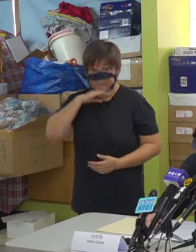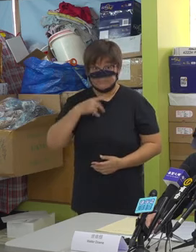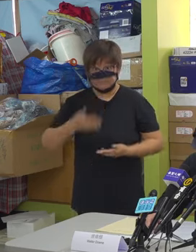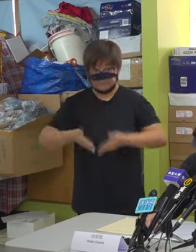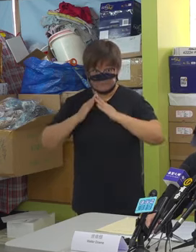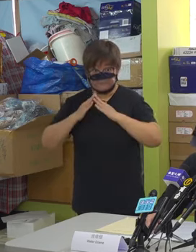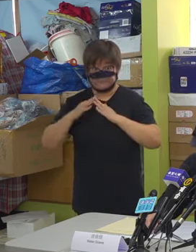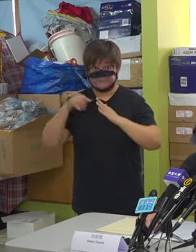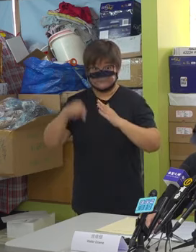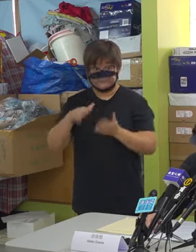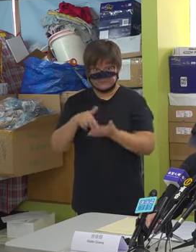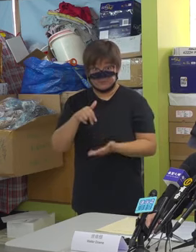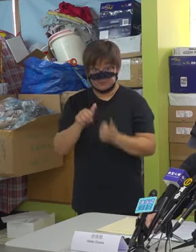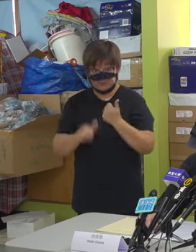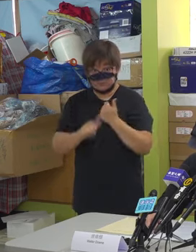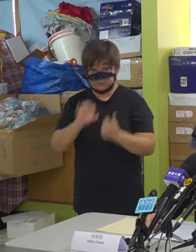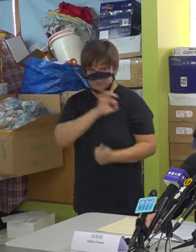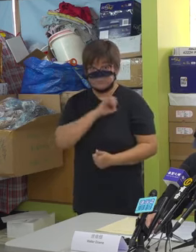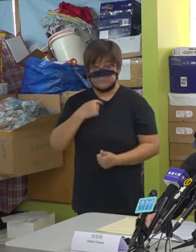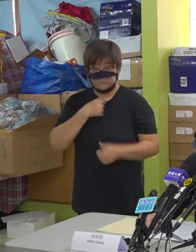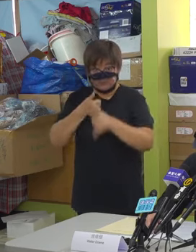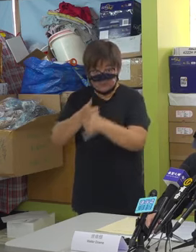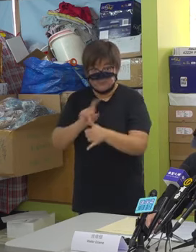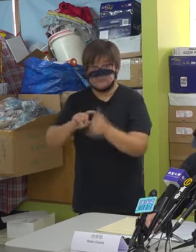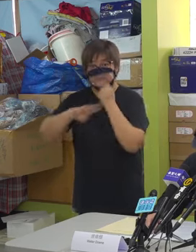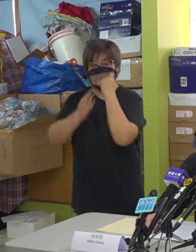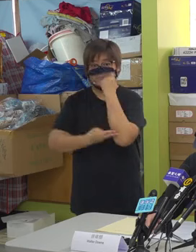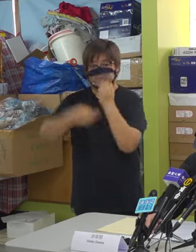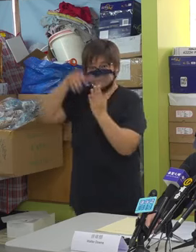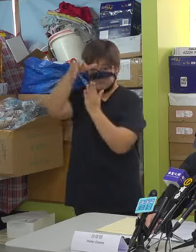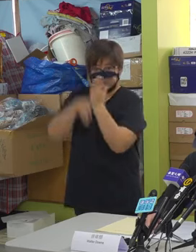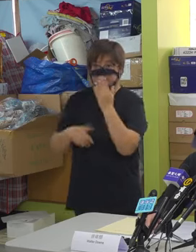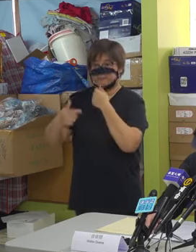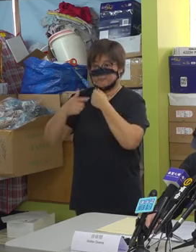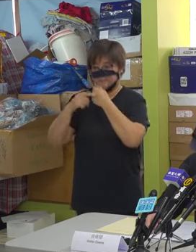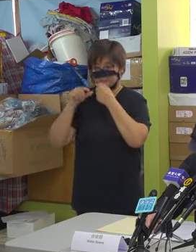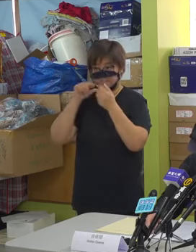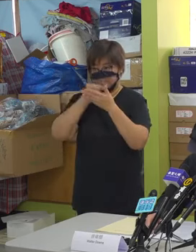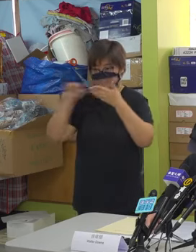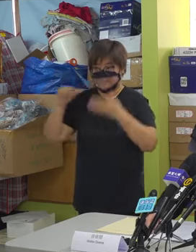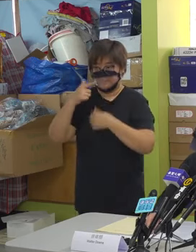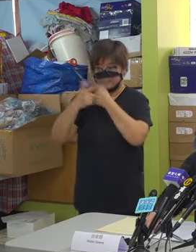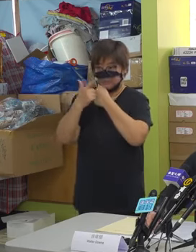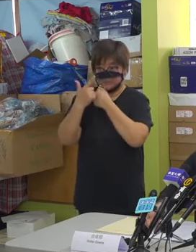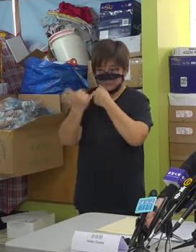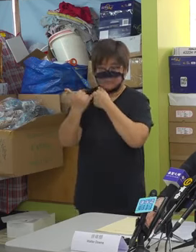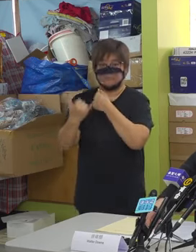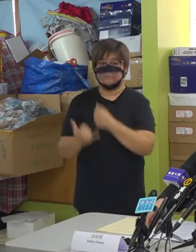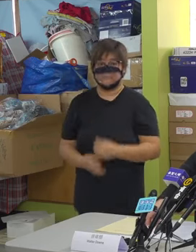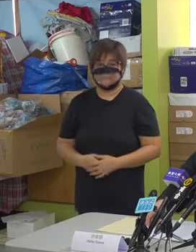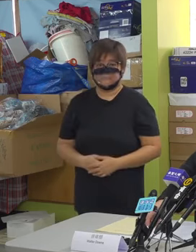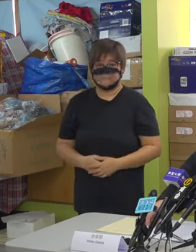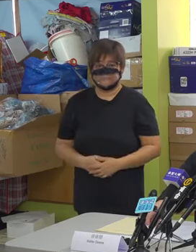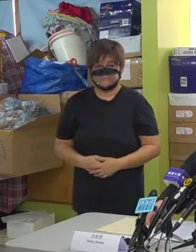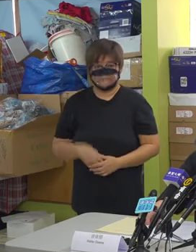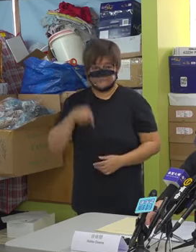still serve as the first baby step for Hong Konger to achieve justice. In relation to the elimination of police